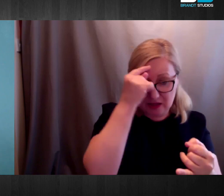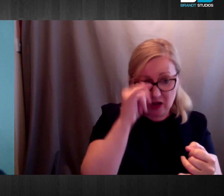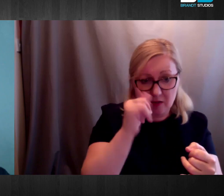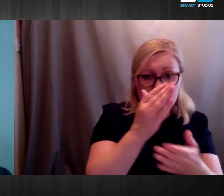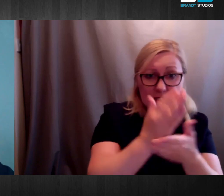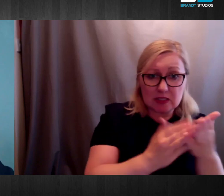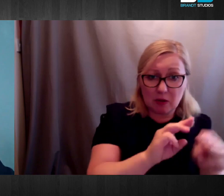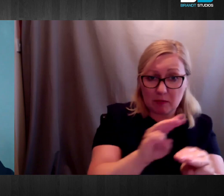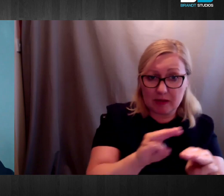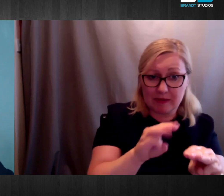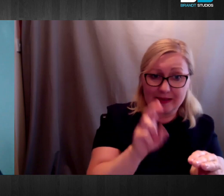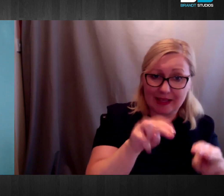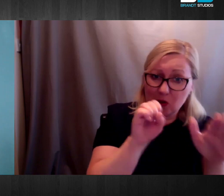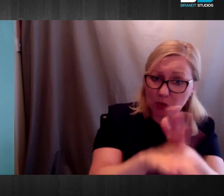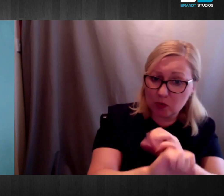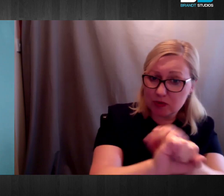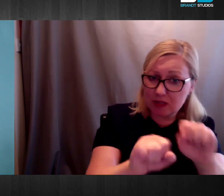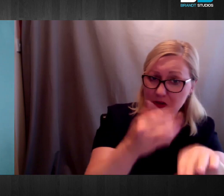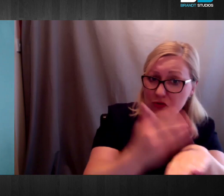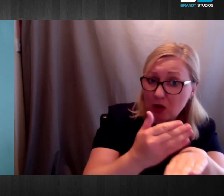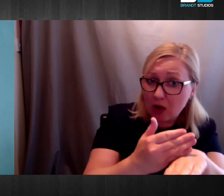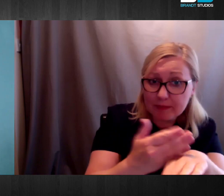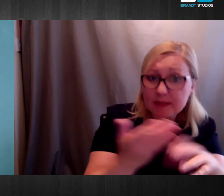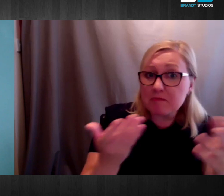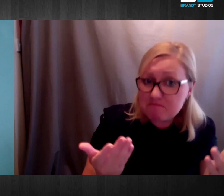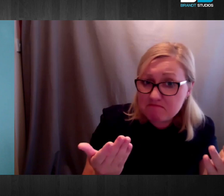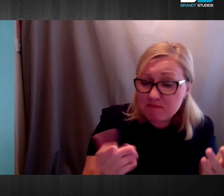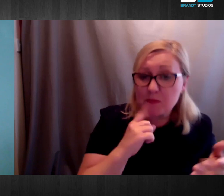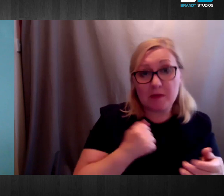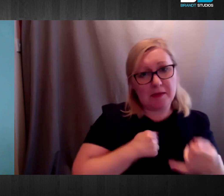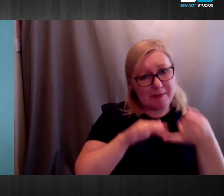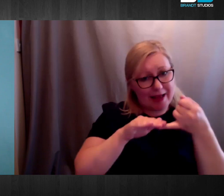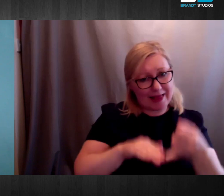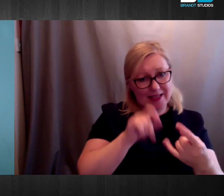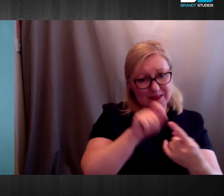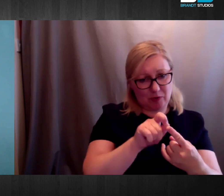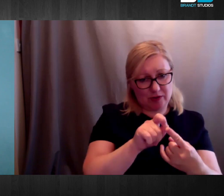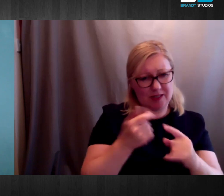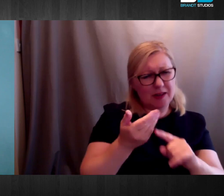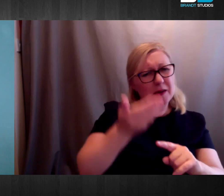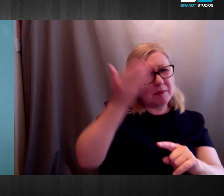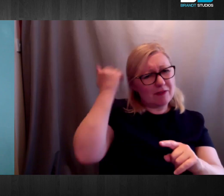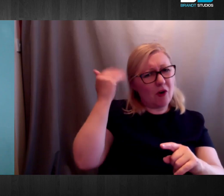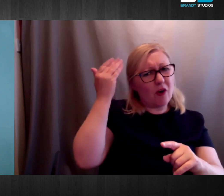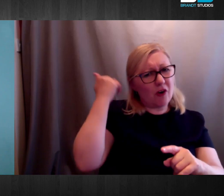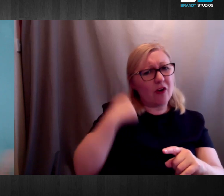me. I used to think this was about trust, but the philosopher Dame